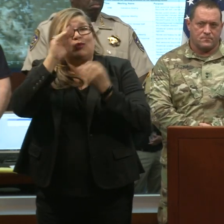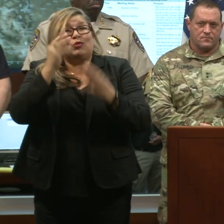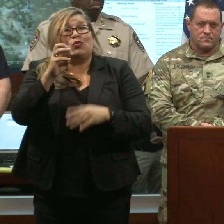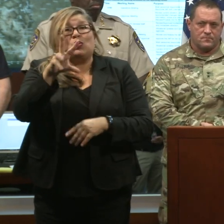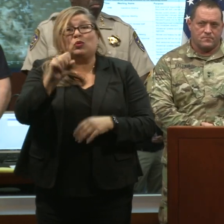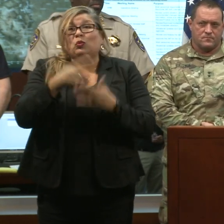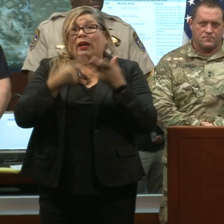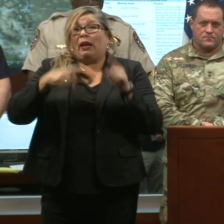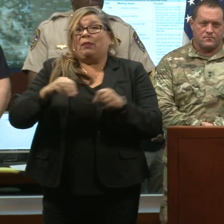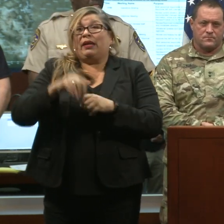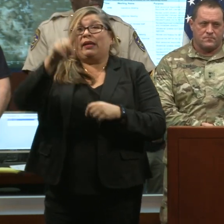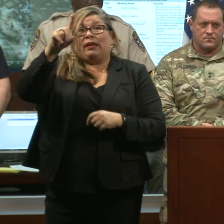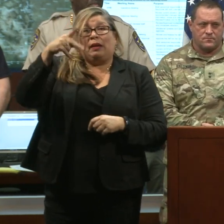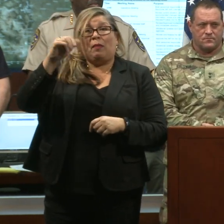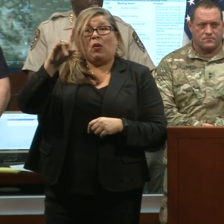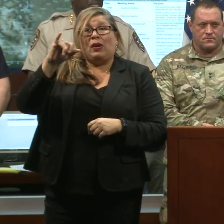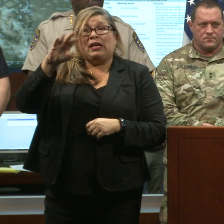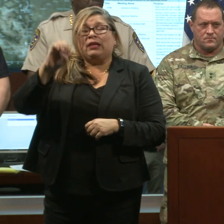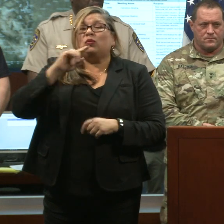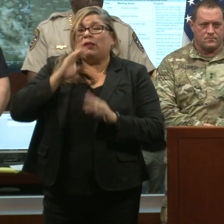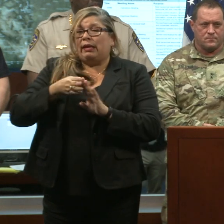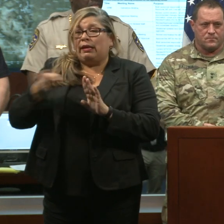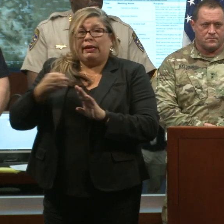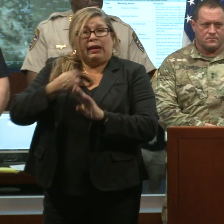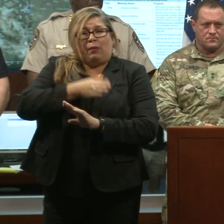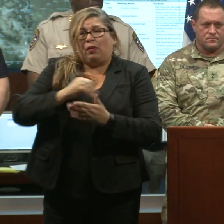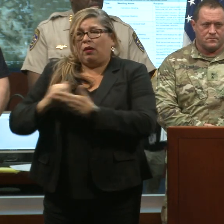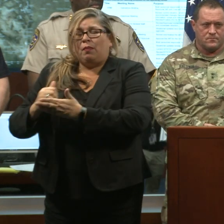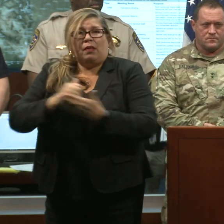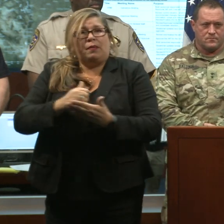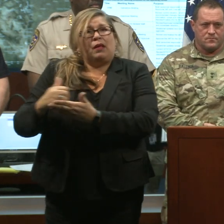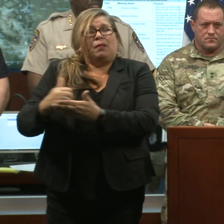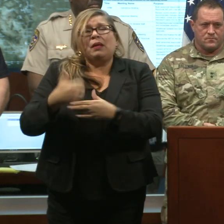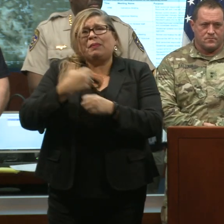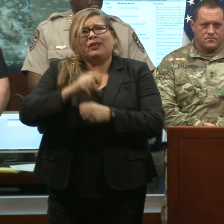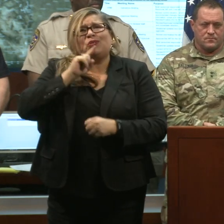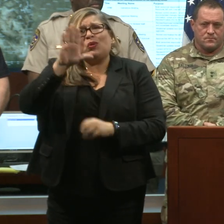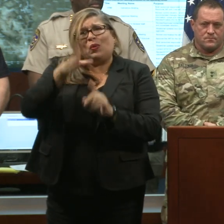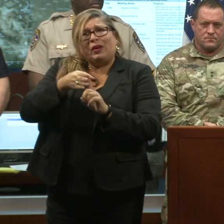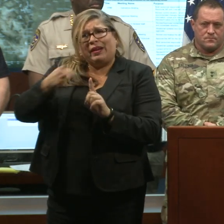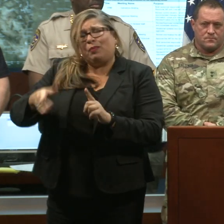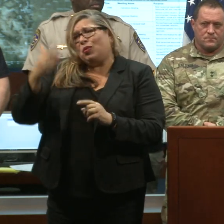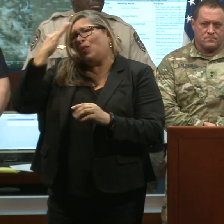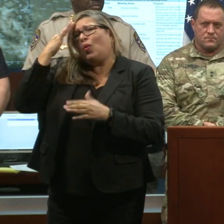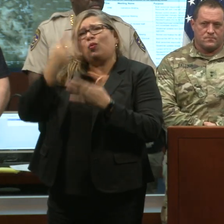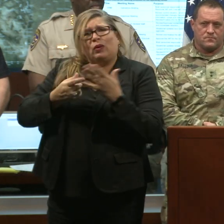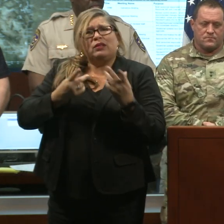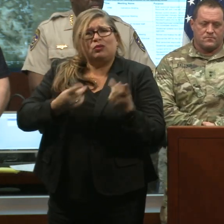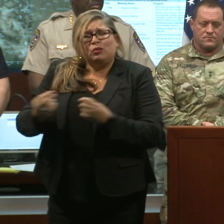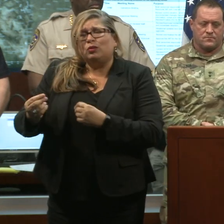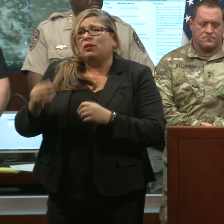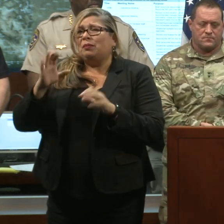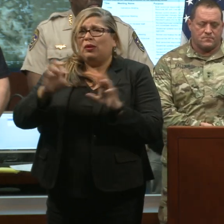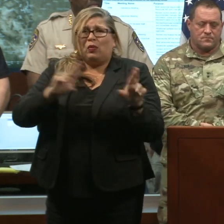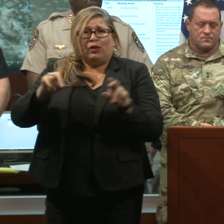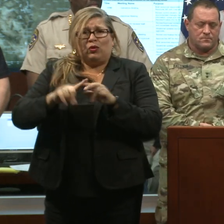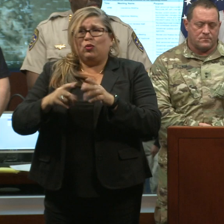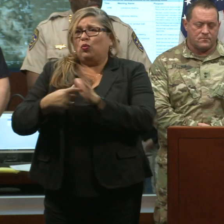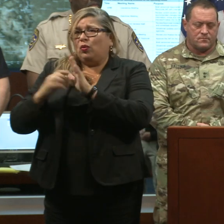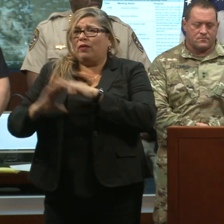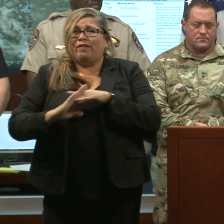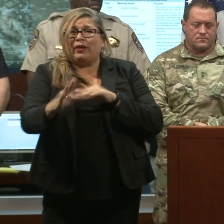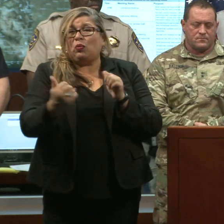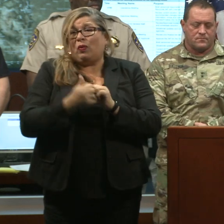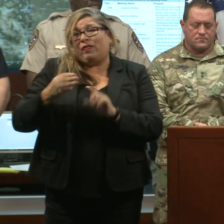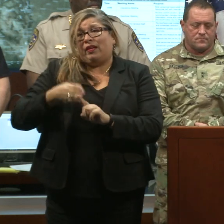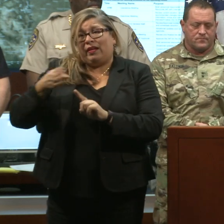happened in Paradise was neighbor helping neighbor. Make sure your neighbor knows what's going on. Be prepared to evacuate with your neighbors